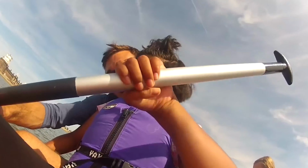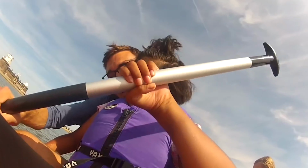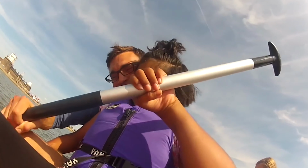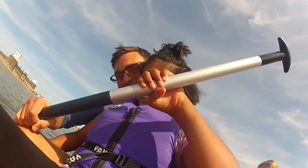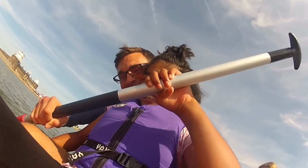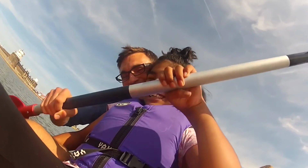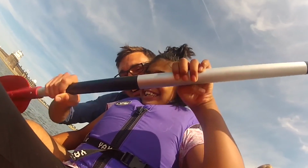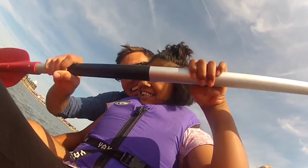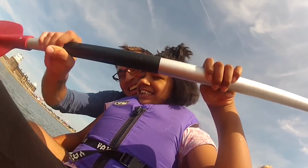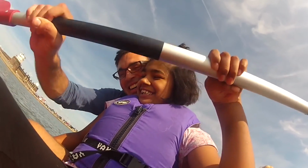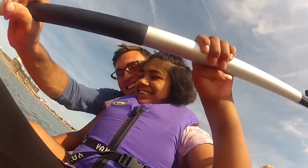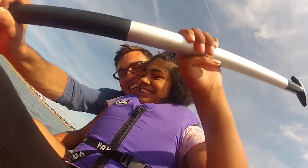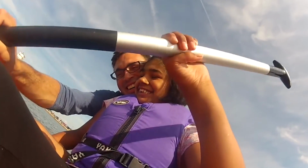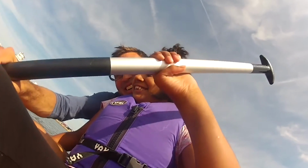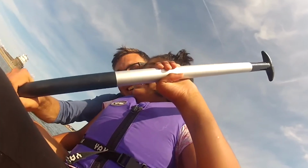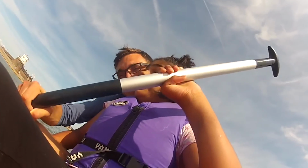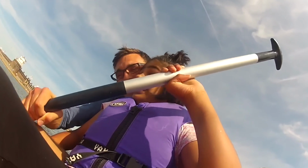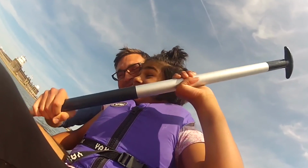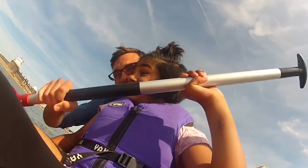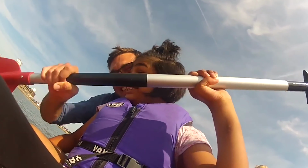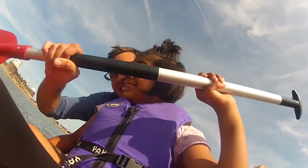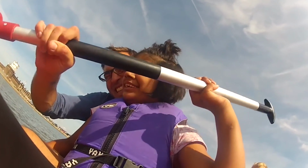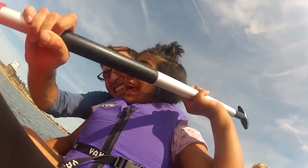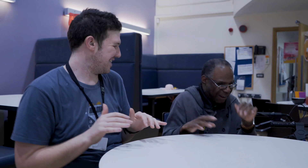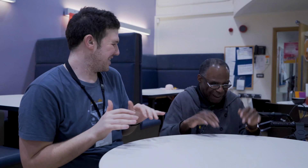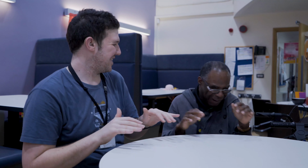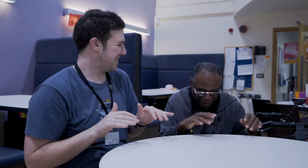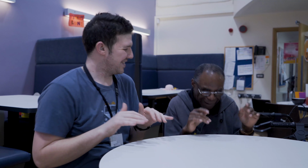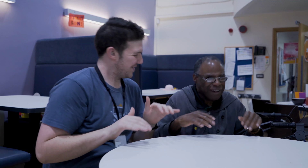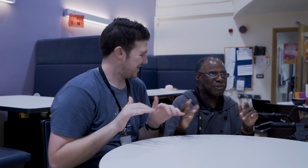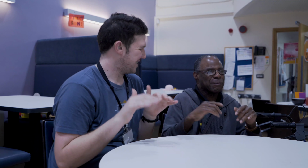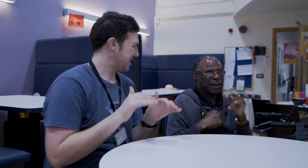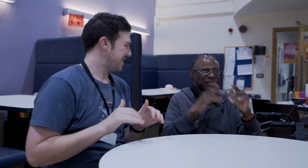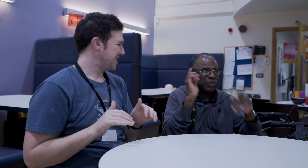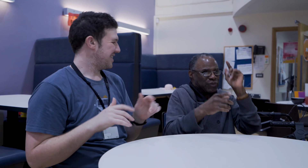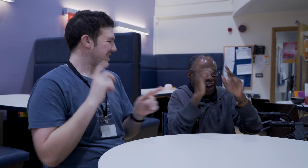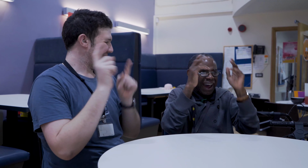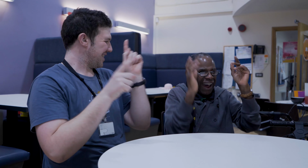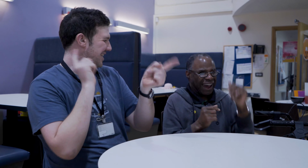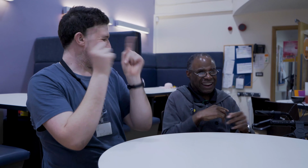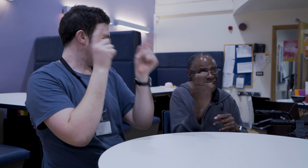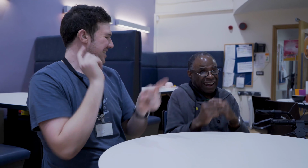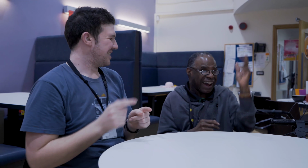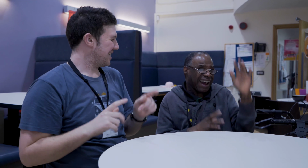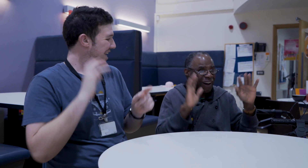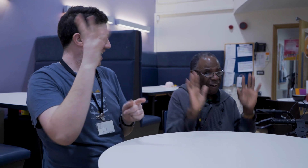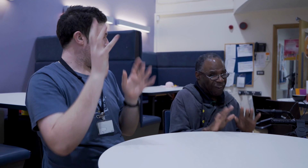A girl and support volunteer enjoy kayaking. A man and support worker have fun performing a lively hand dance